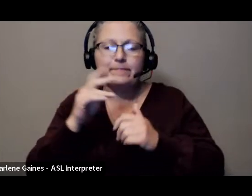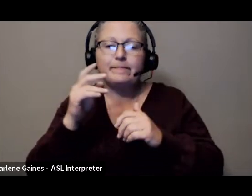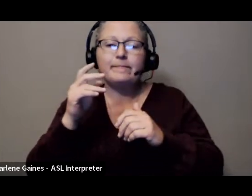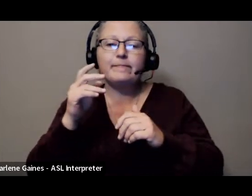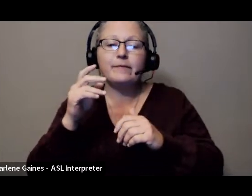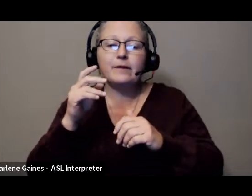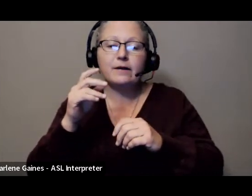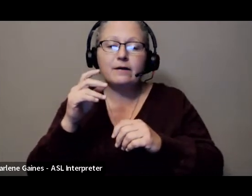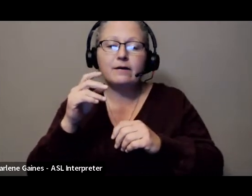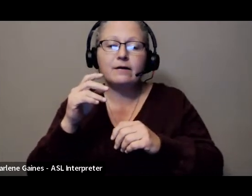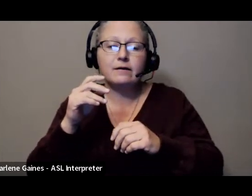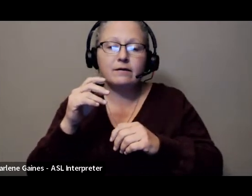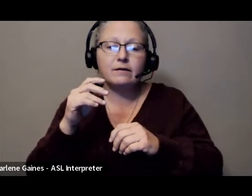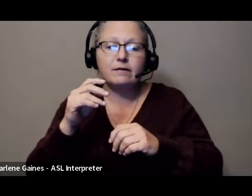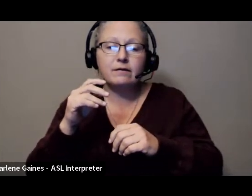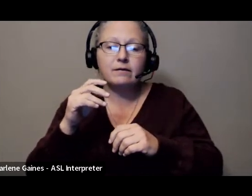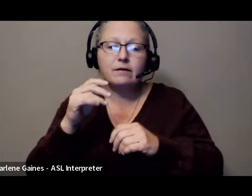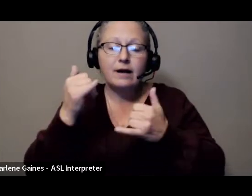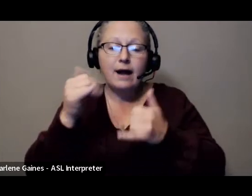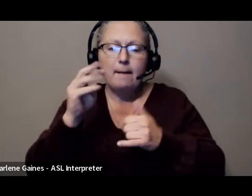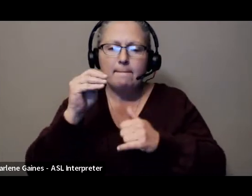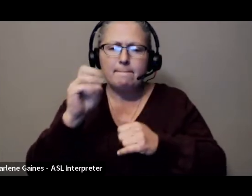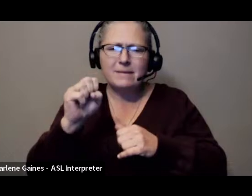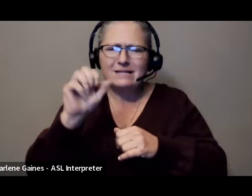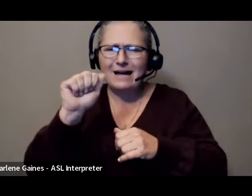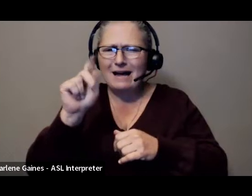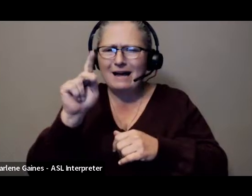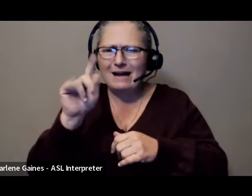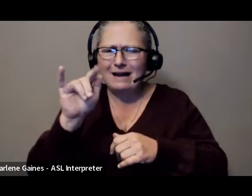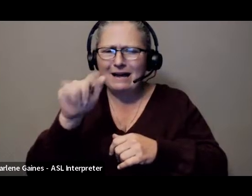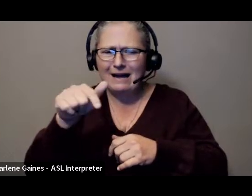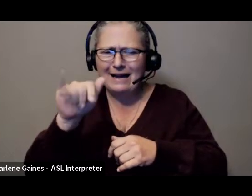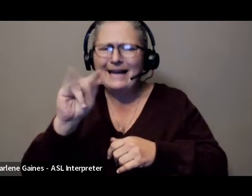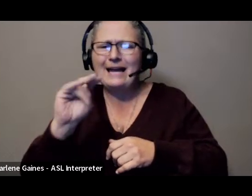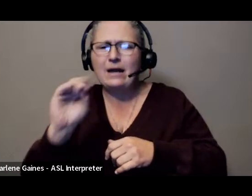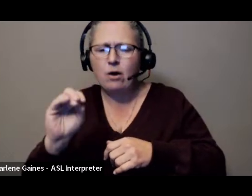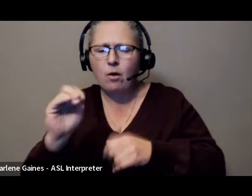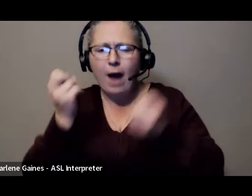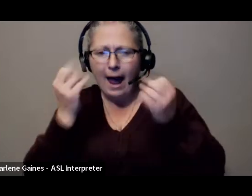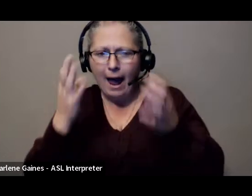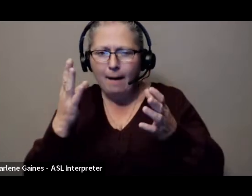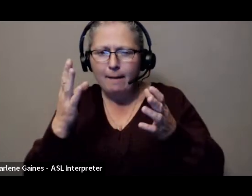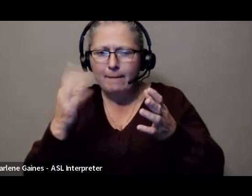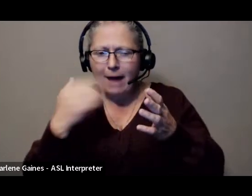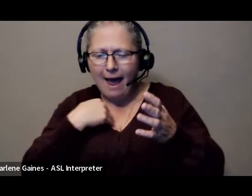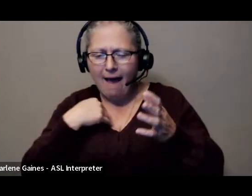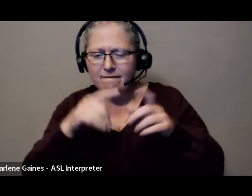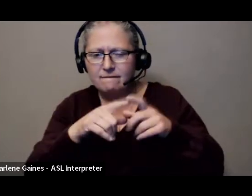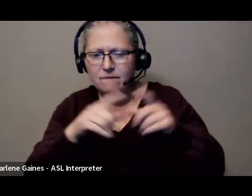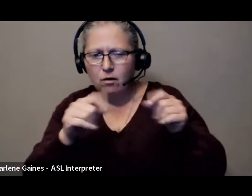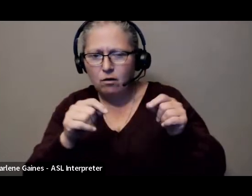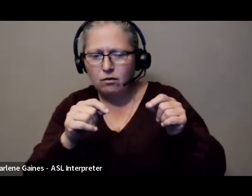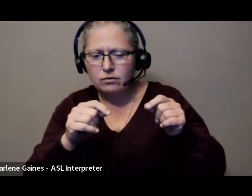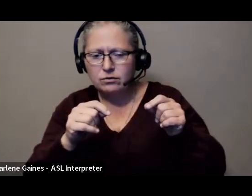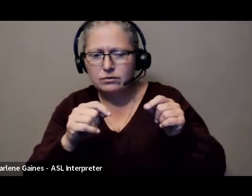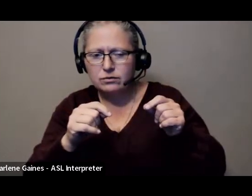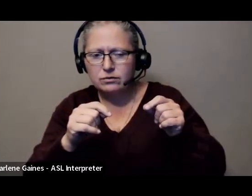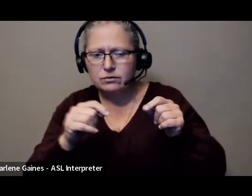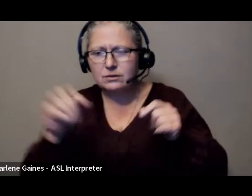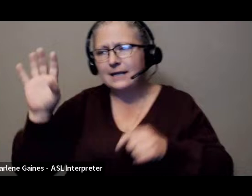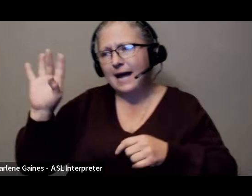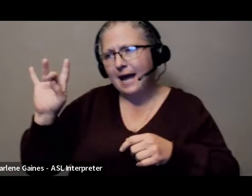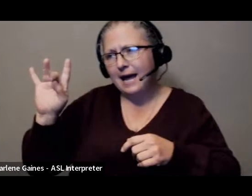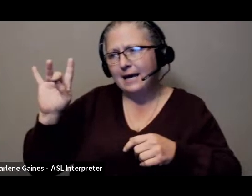Now, Ms. Aquino, how many cards do we have? We have